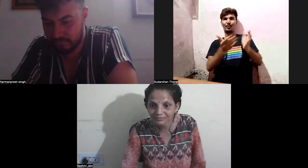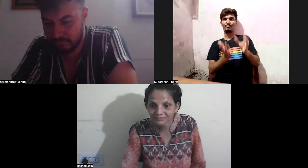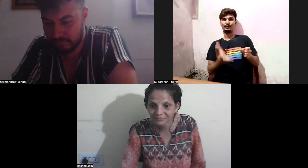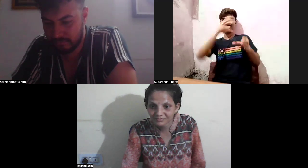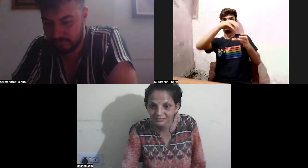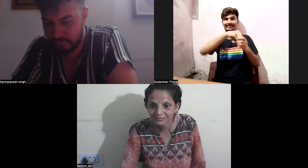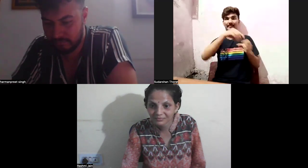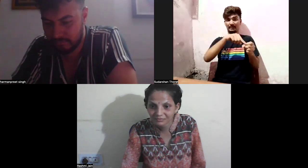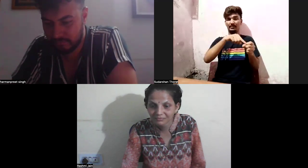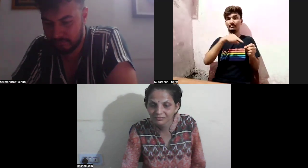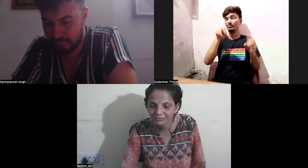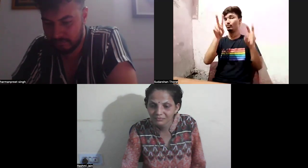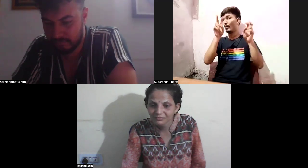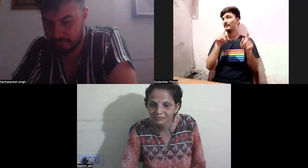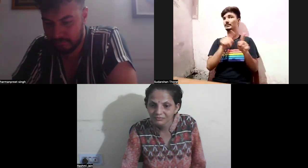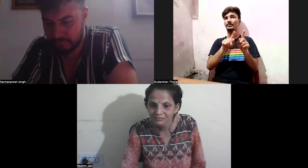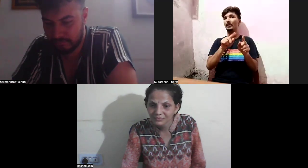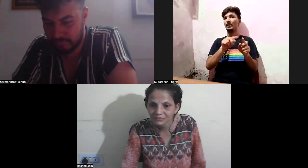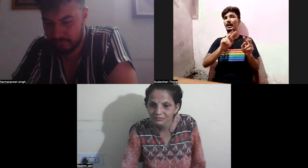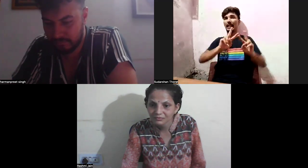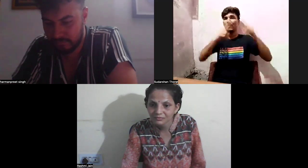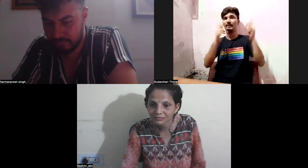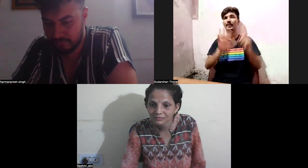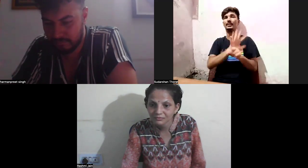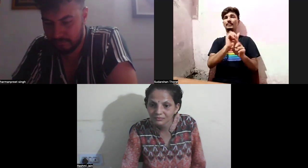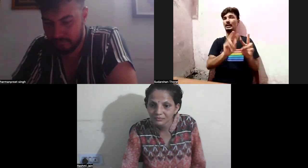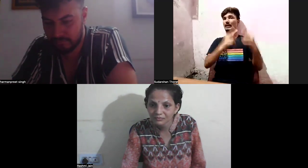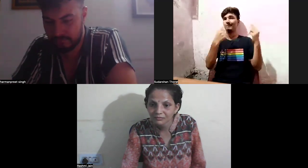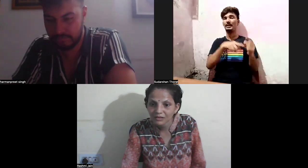if they are changing to the another identity,